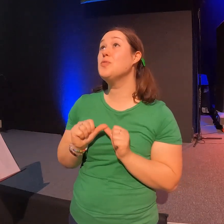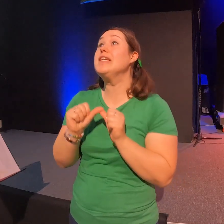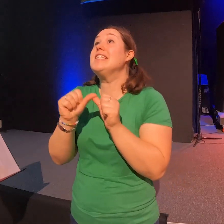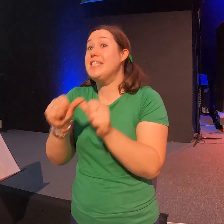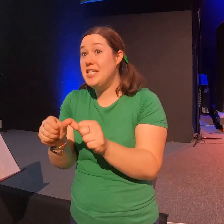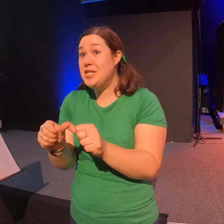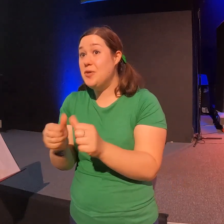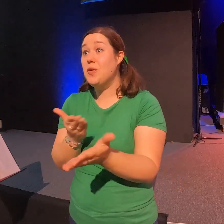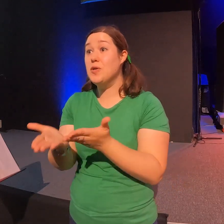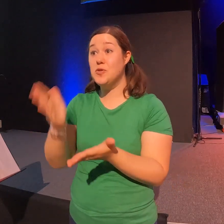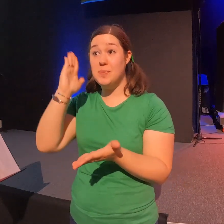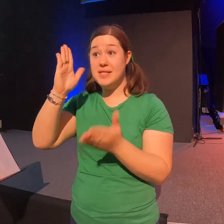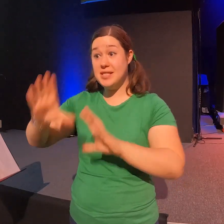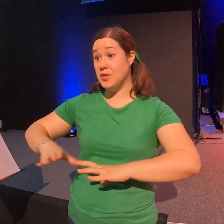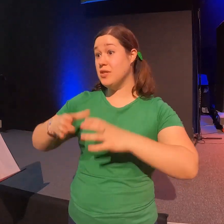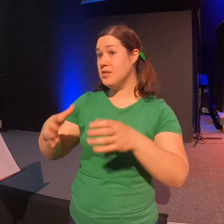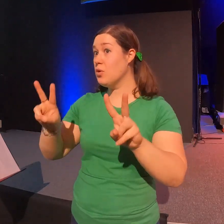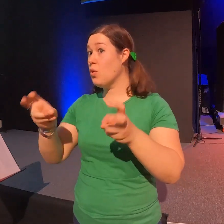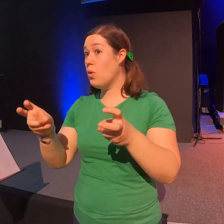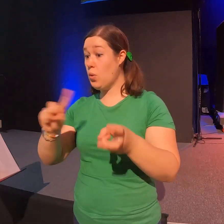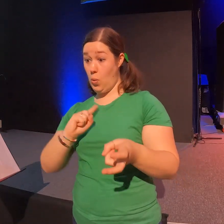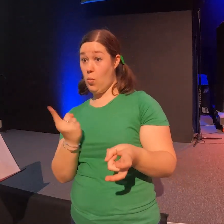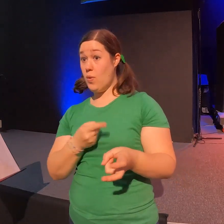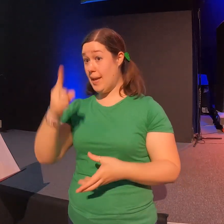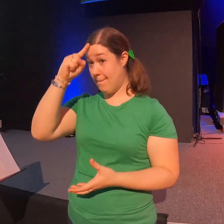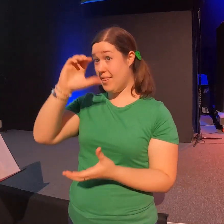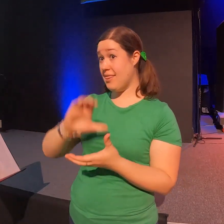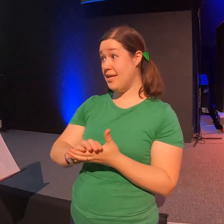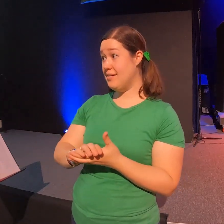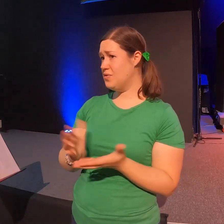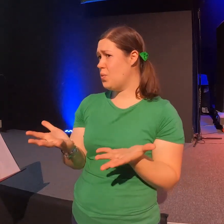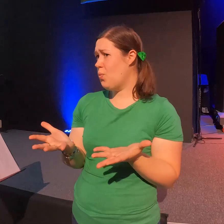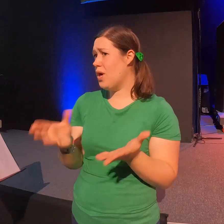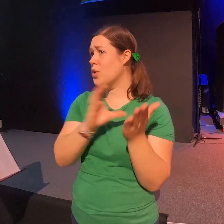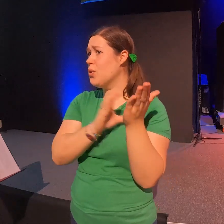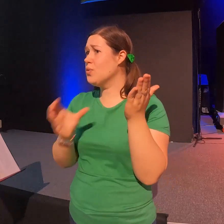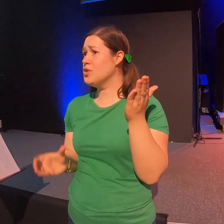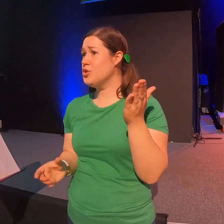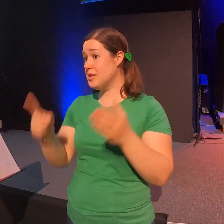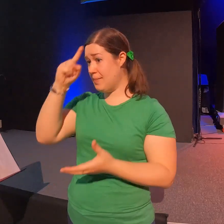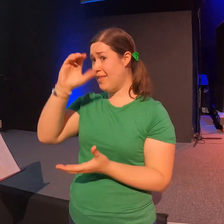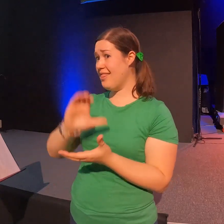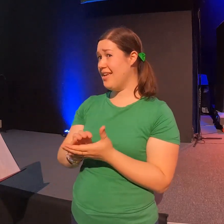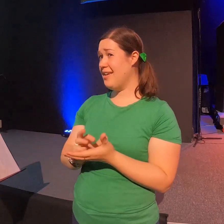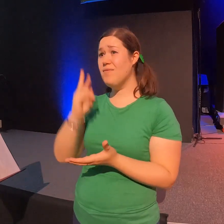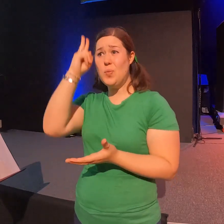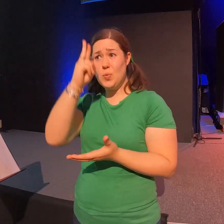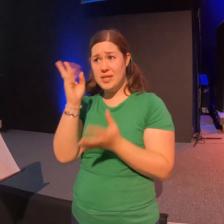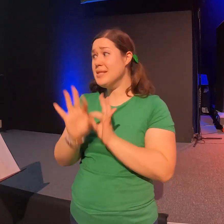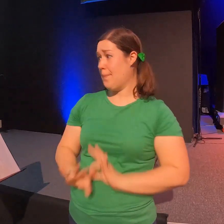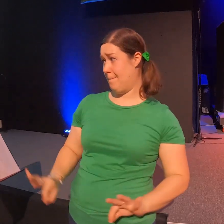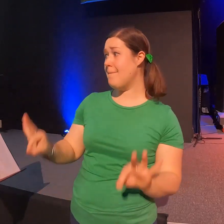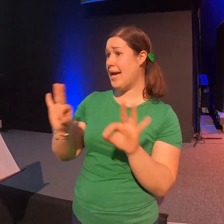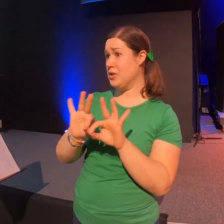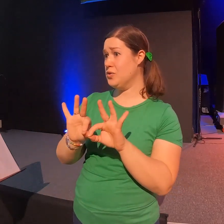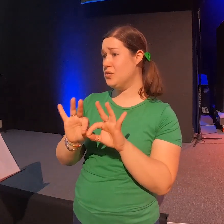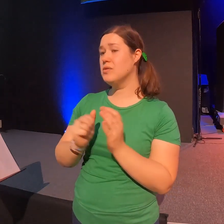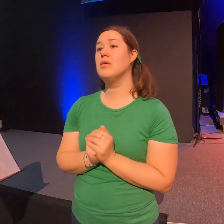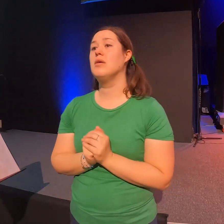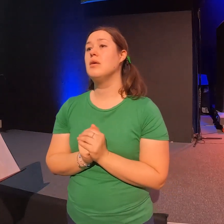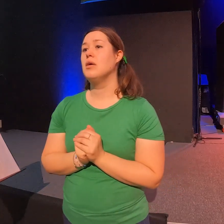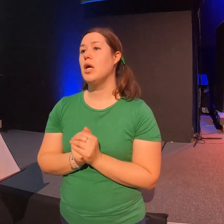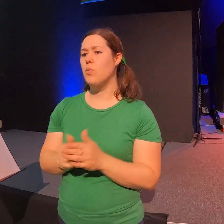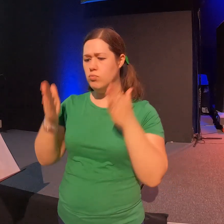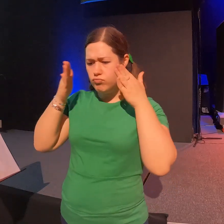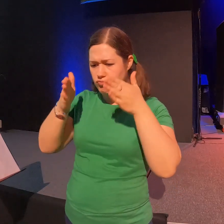in our series, We Believe, What Christians Believe and Why It Matters. And in this series, we're taking a closer look at